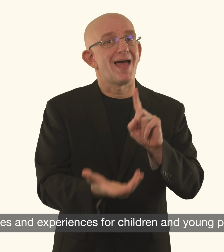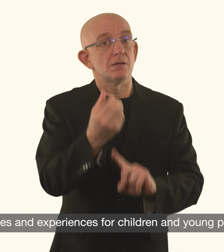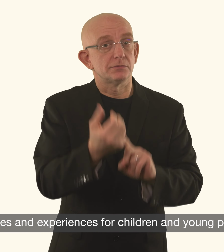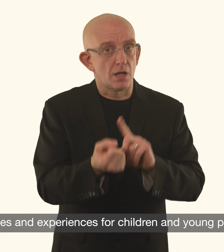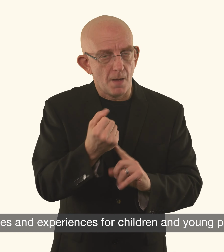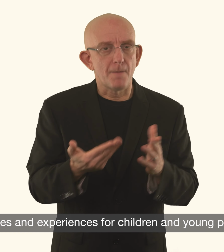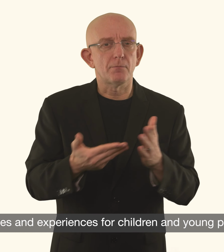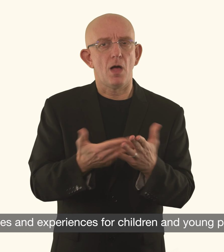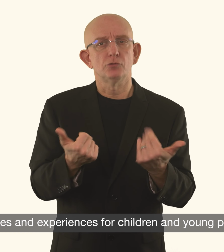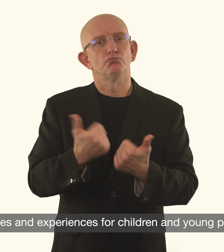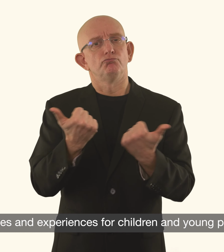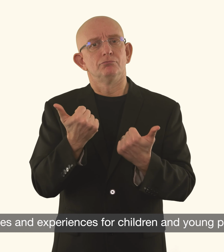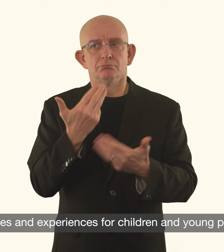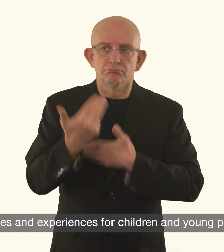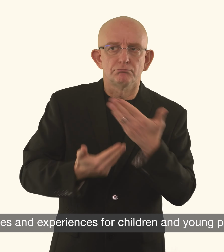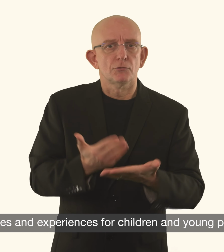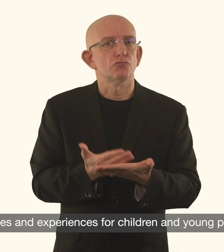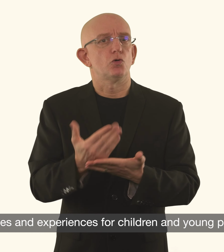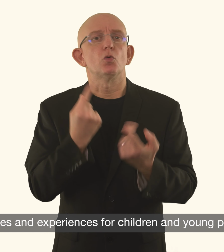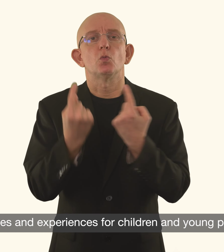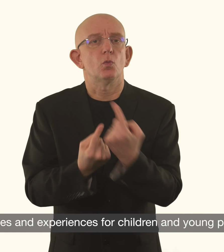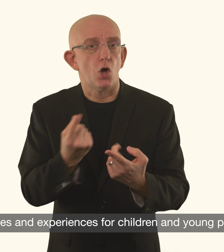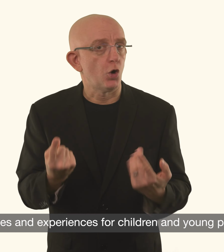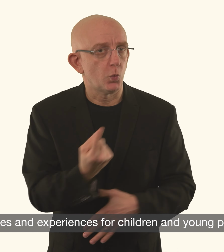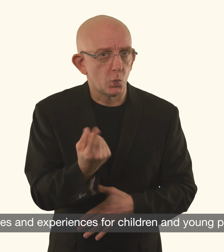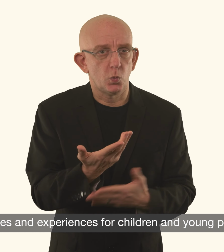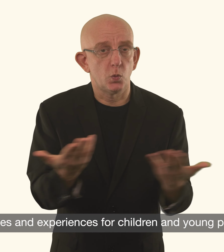6. improve outcomes and experiences for children and young people with SEND.